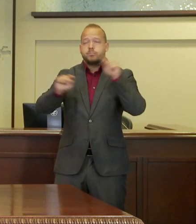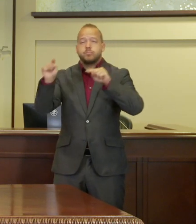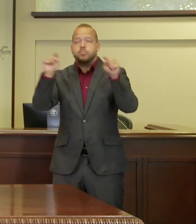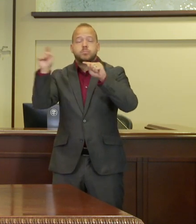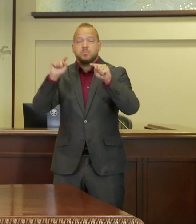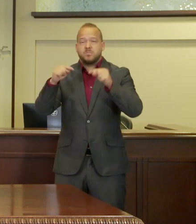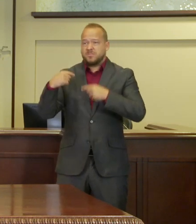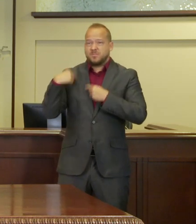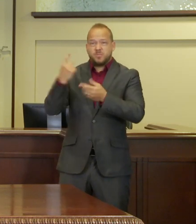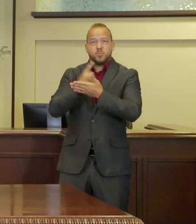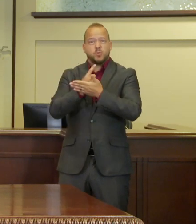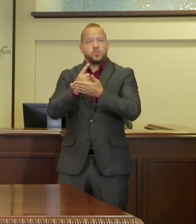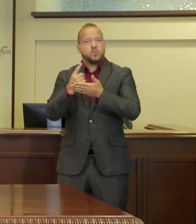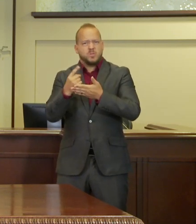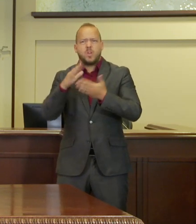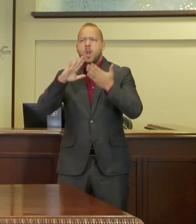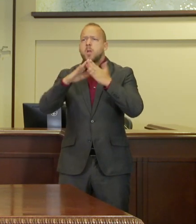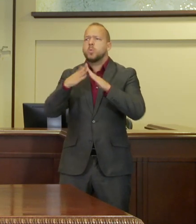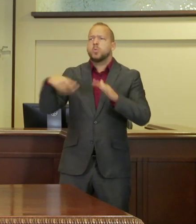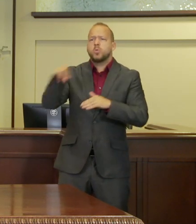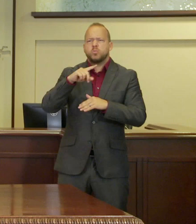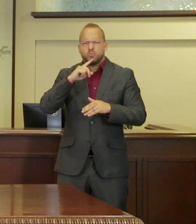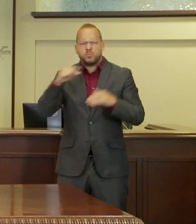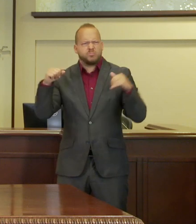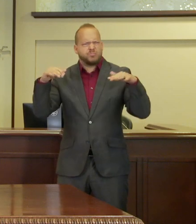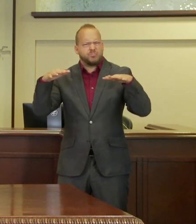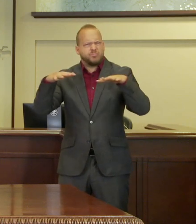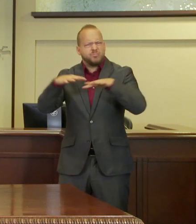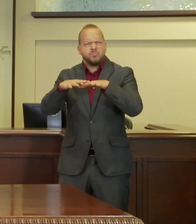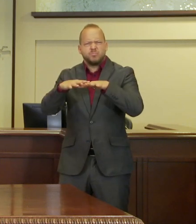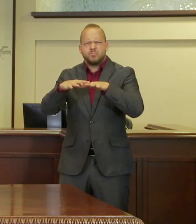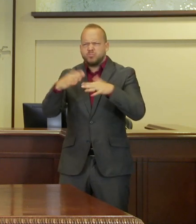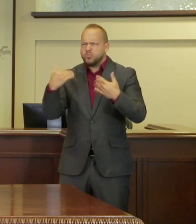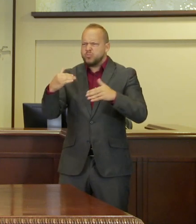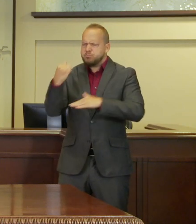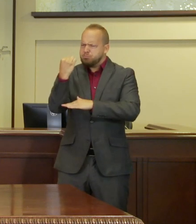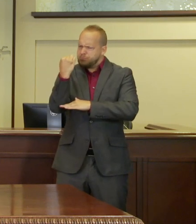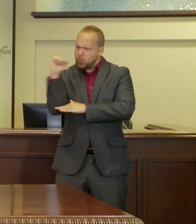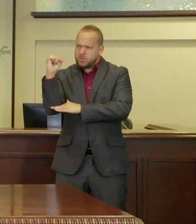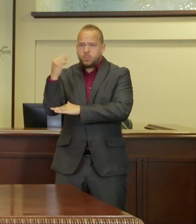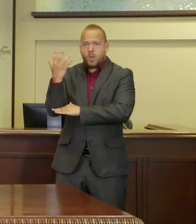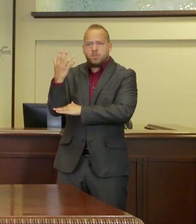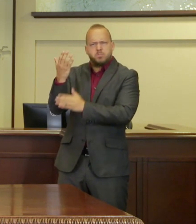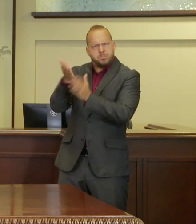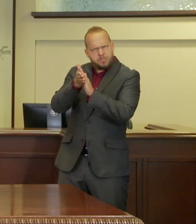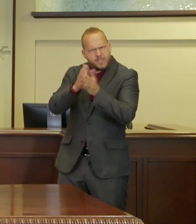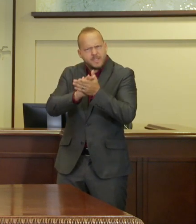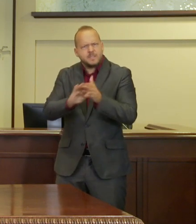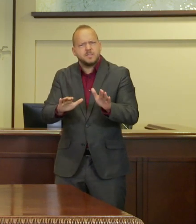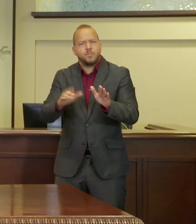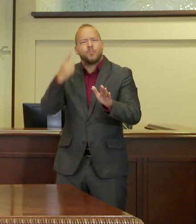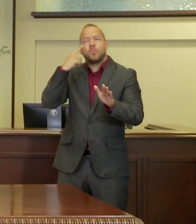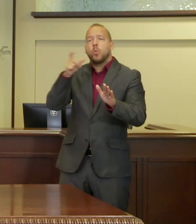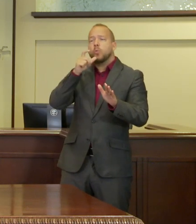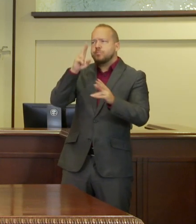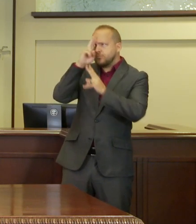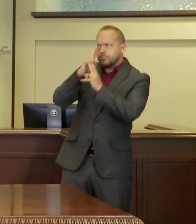began filling downtown peacefully to demand justice for George Floyd and all black